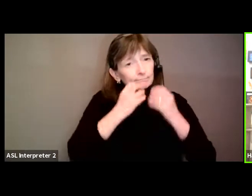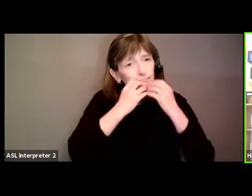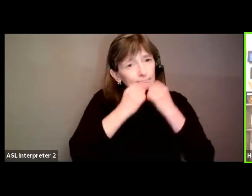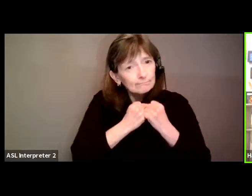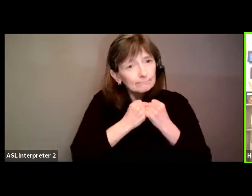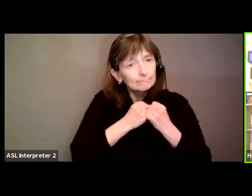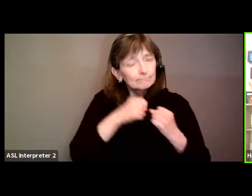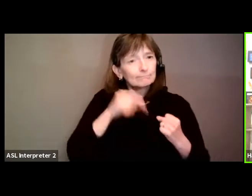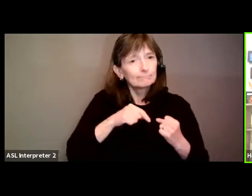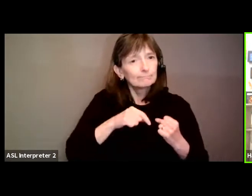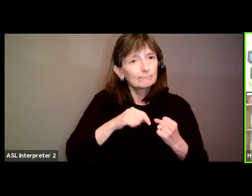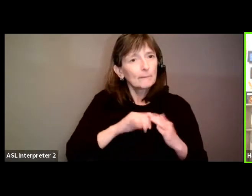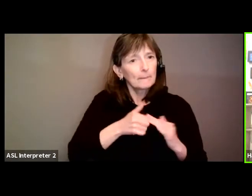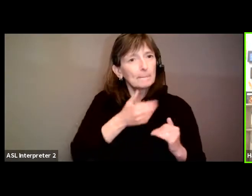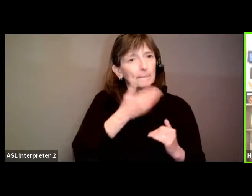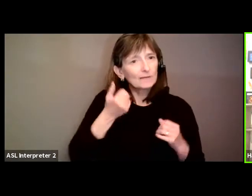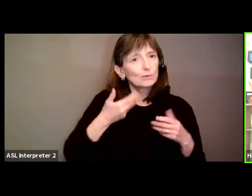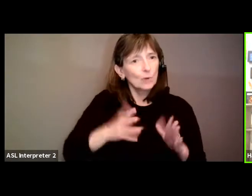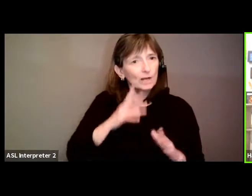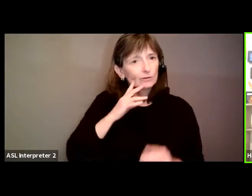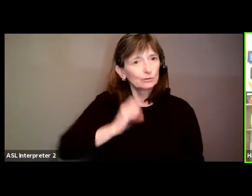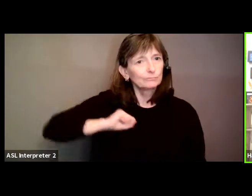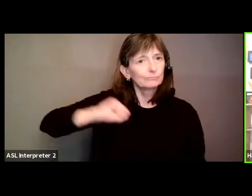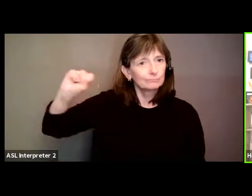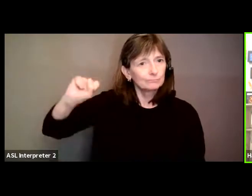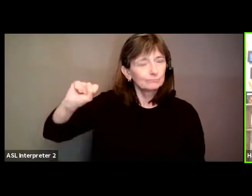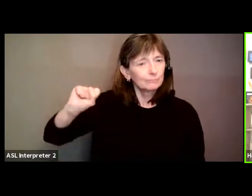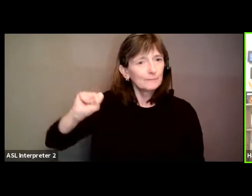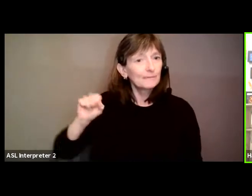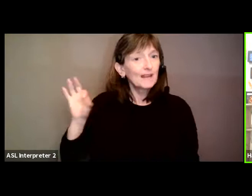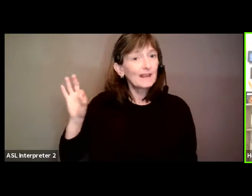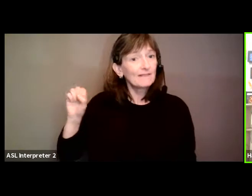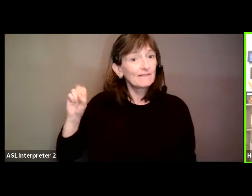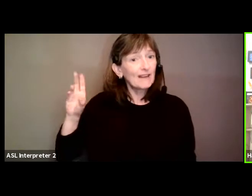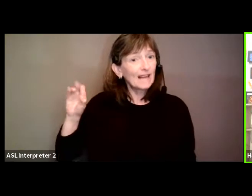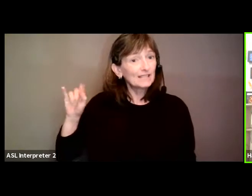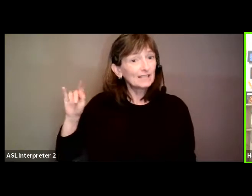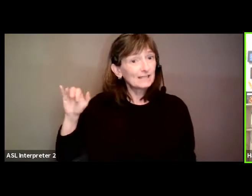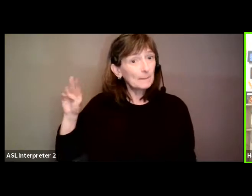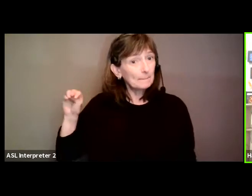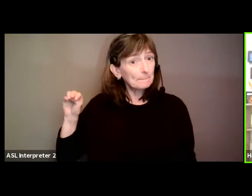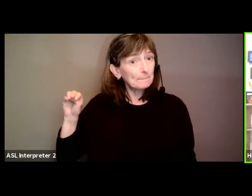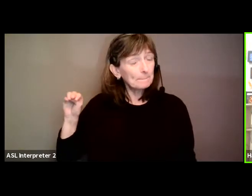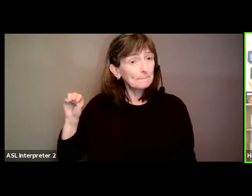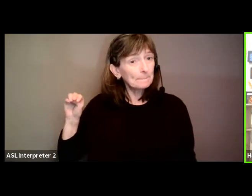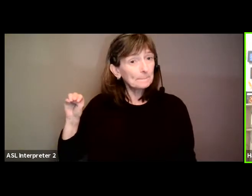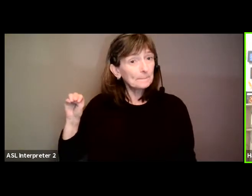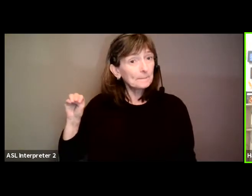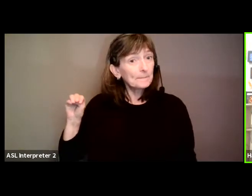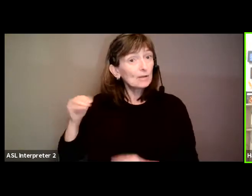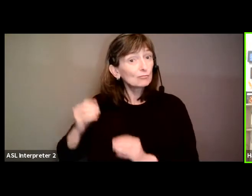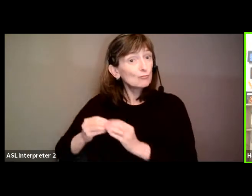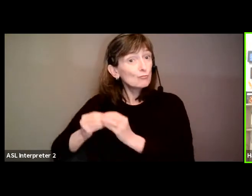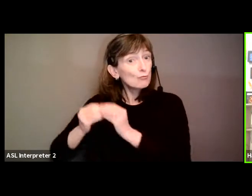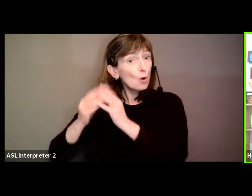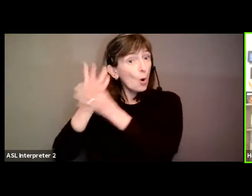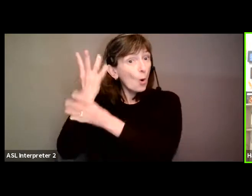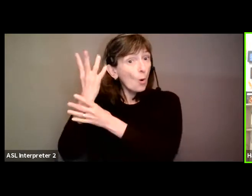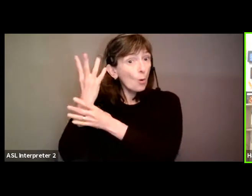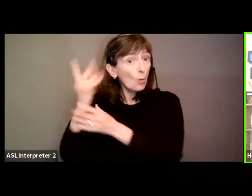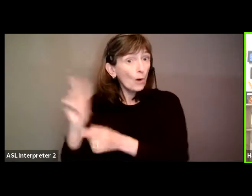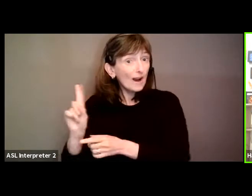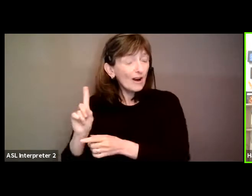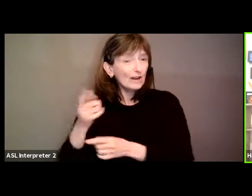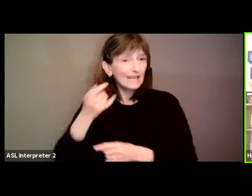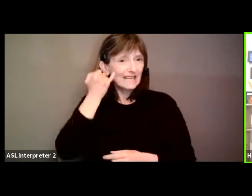of resistance. Fascism thrives on our apathy, hopelessness, and isolation. Imagine if we